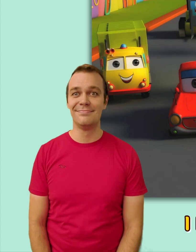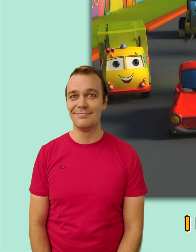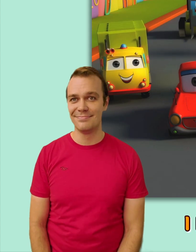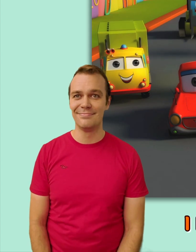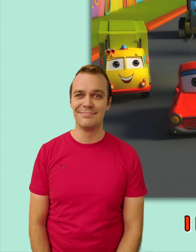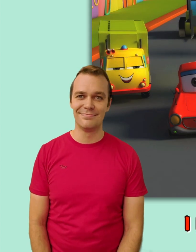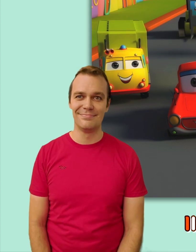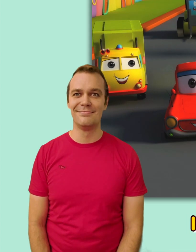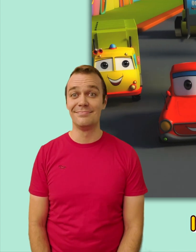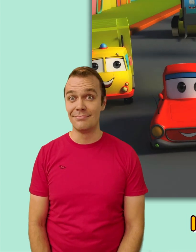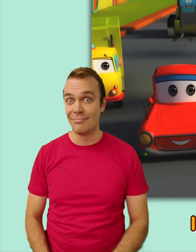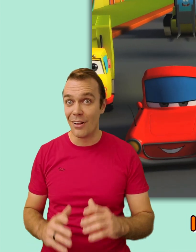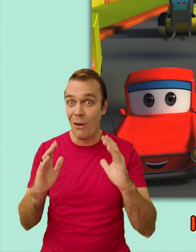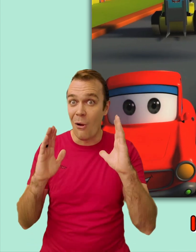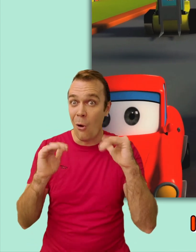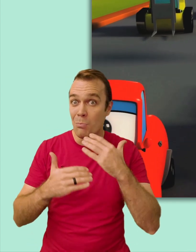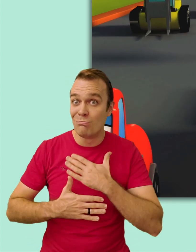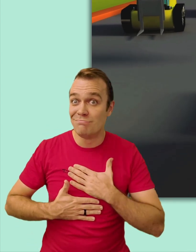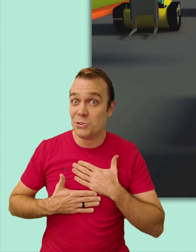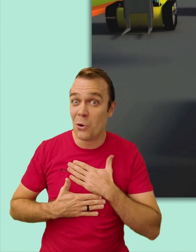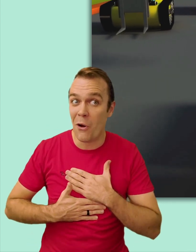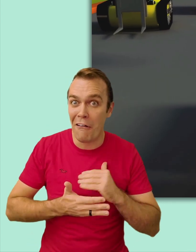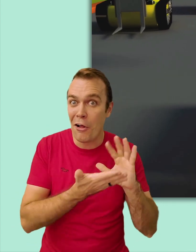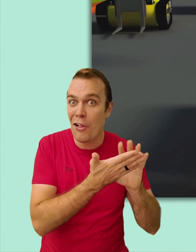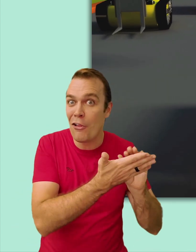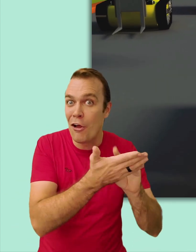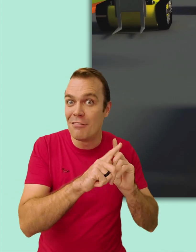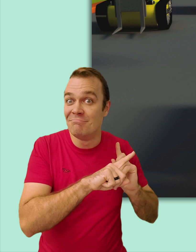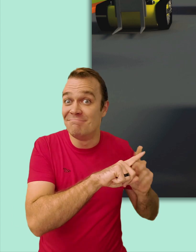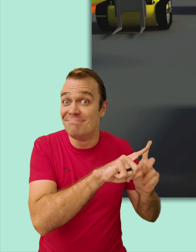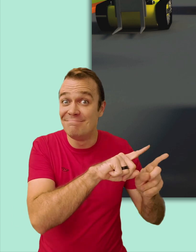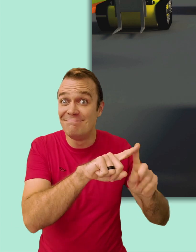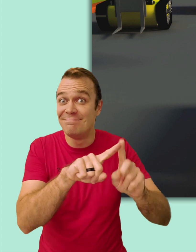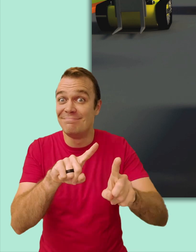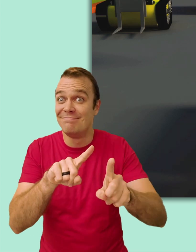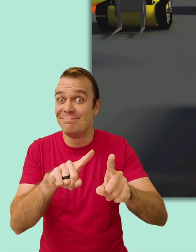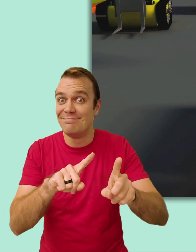I hope you kids had fun learning the different modes of transport.